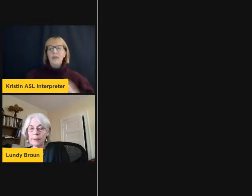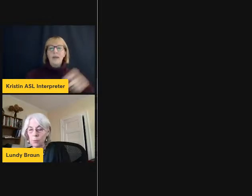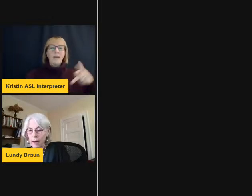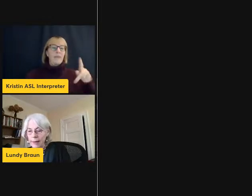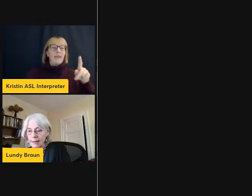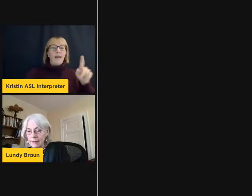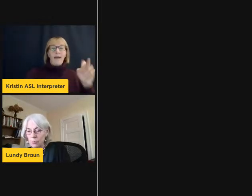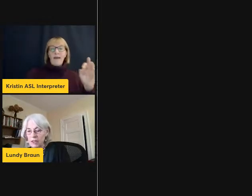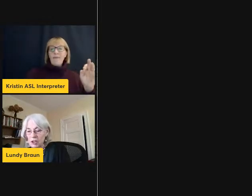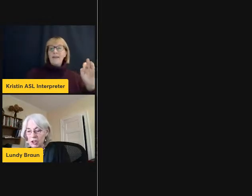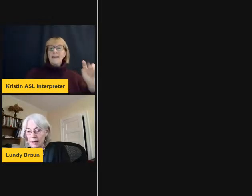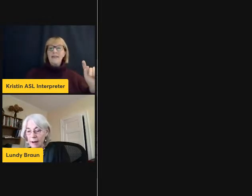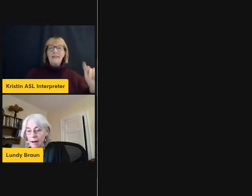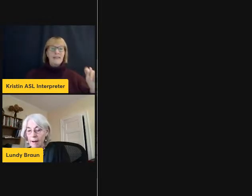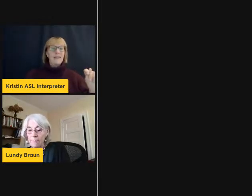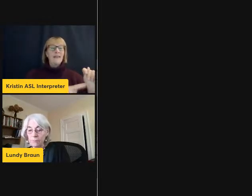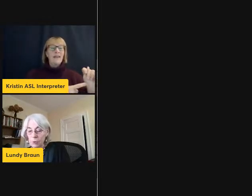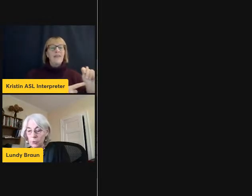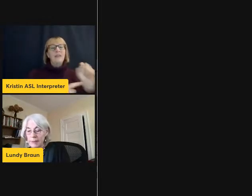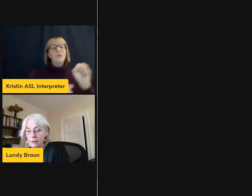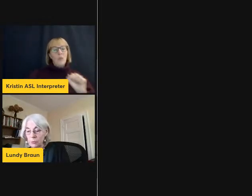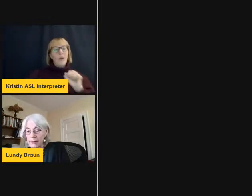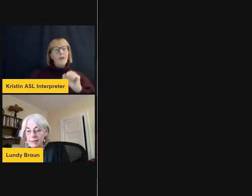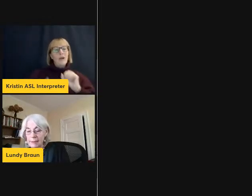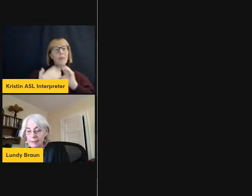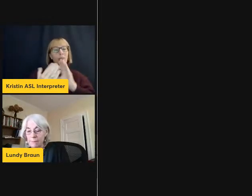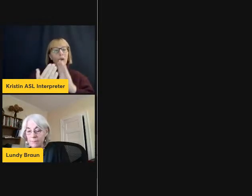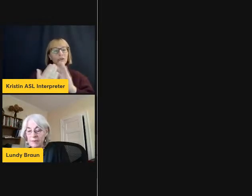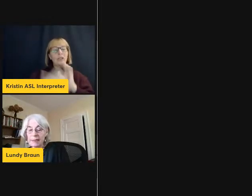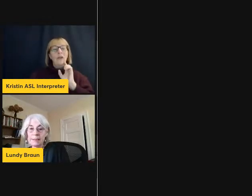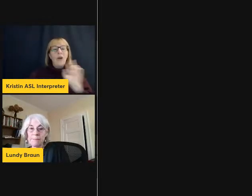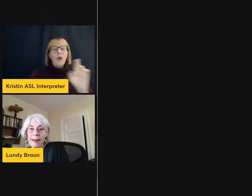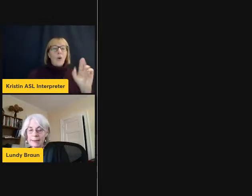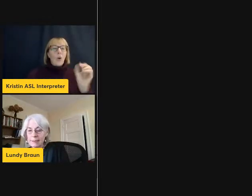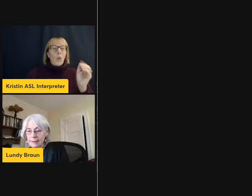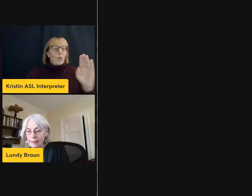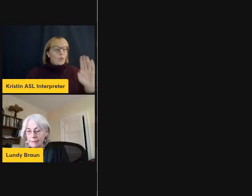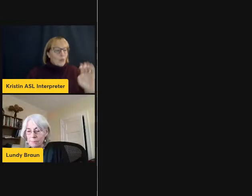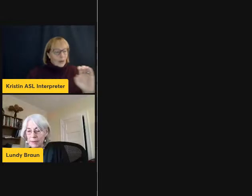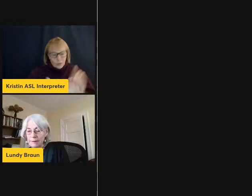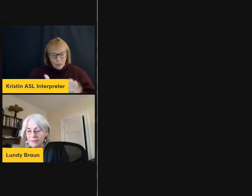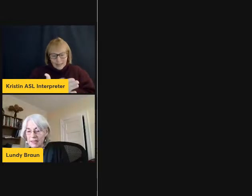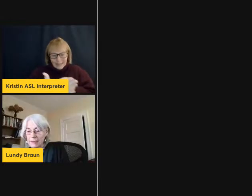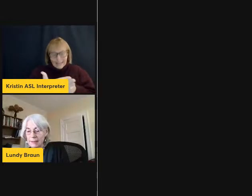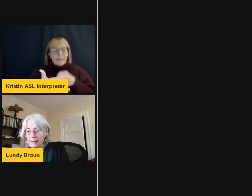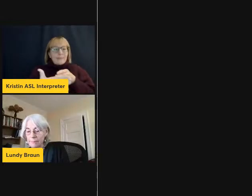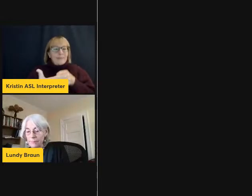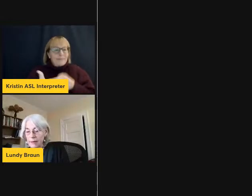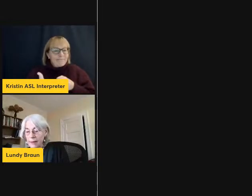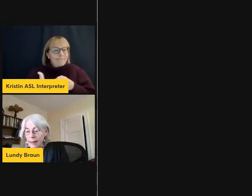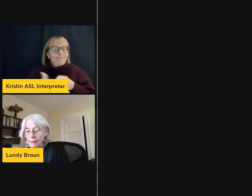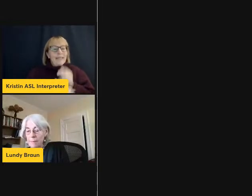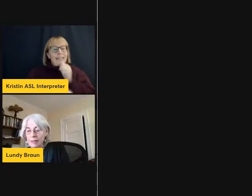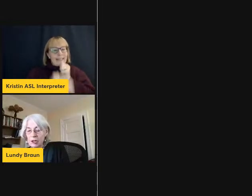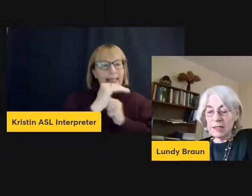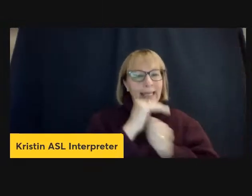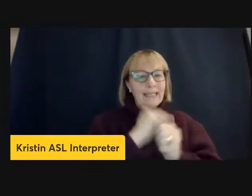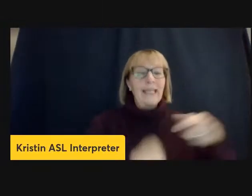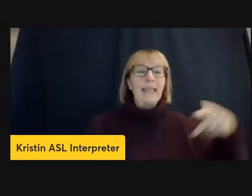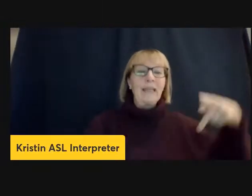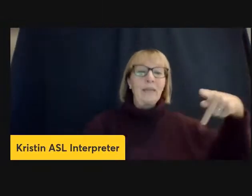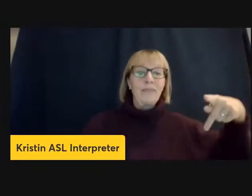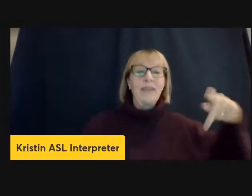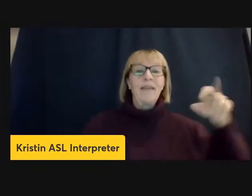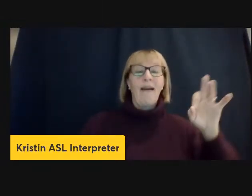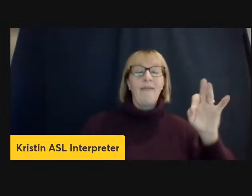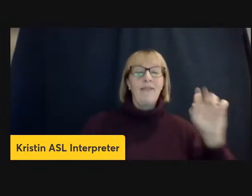that's one way in which the racism is masked in PFTs. Enmeshed in